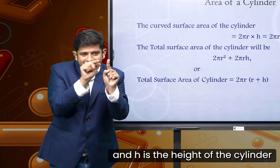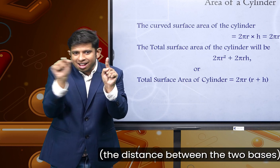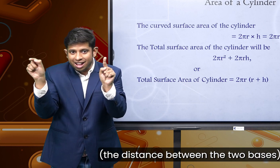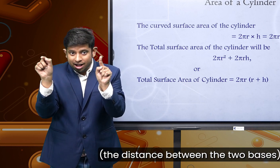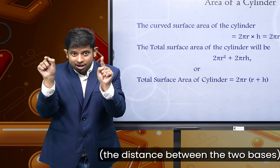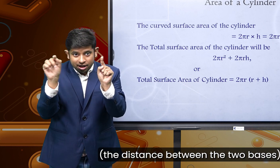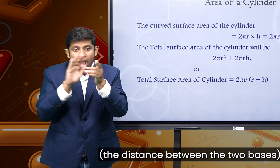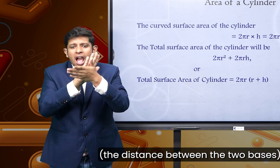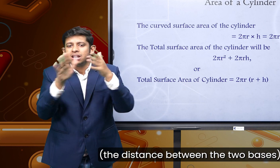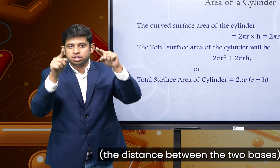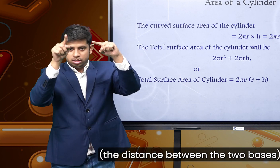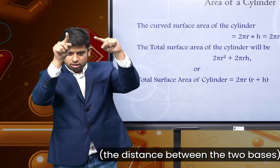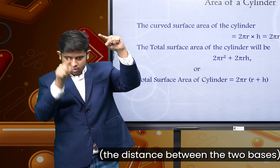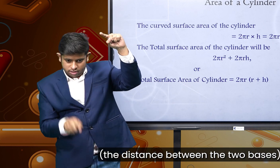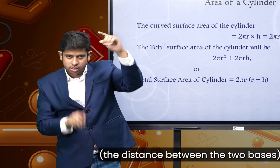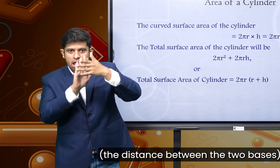the distance between two bases.